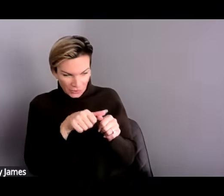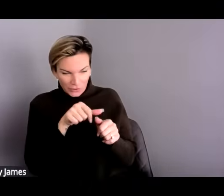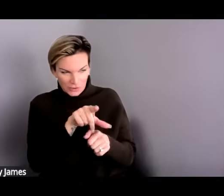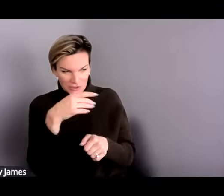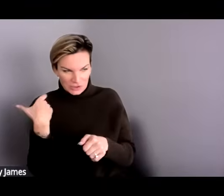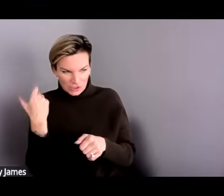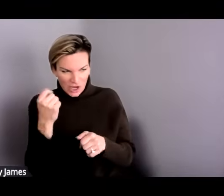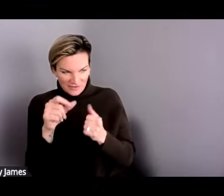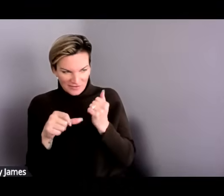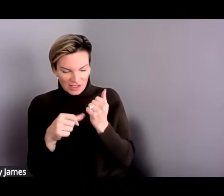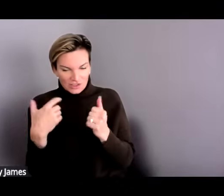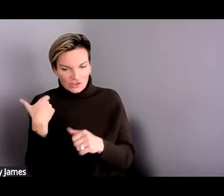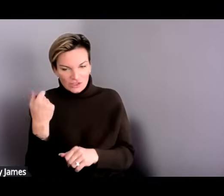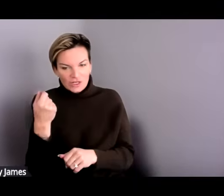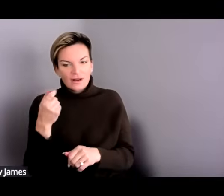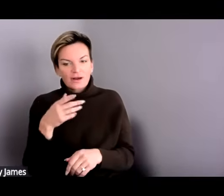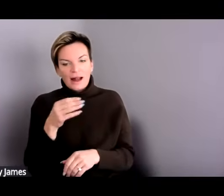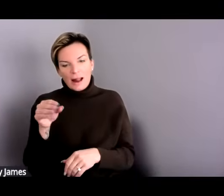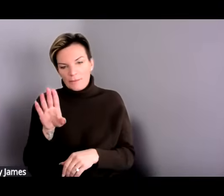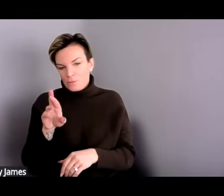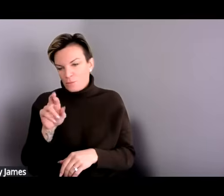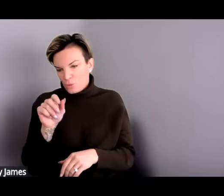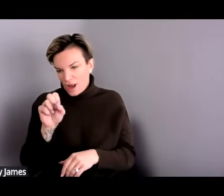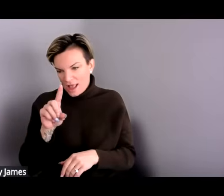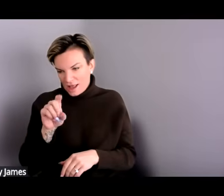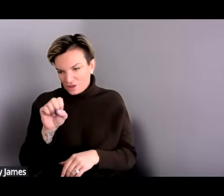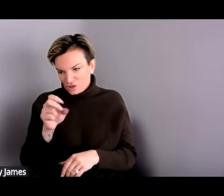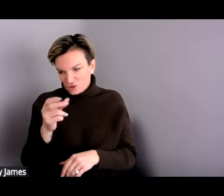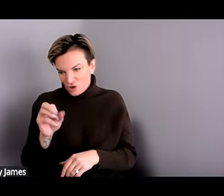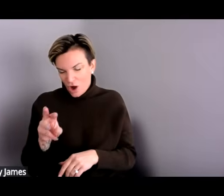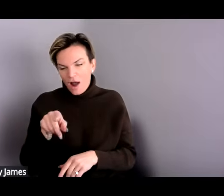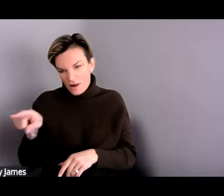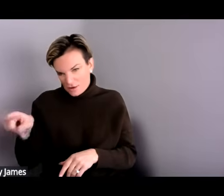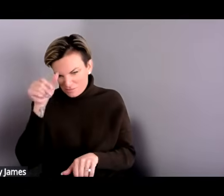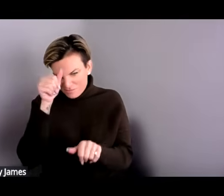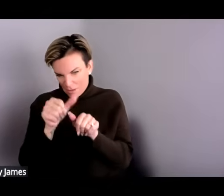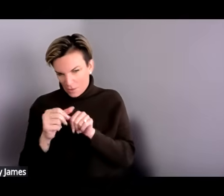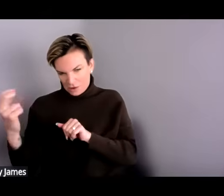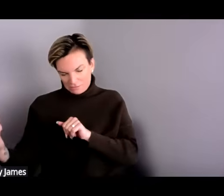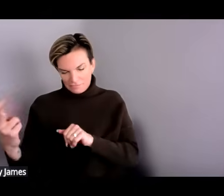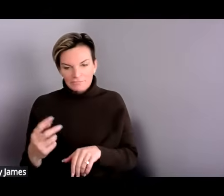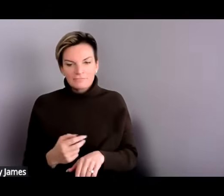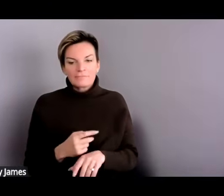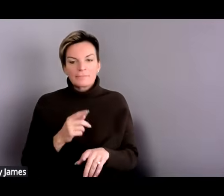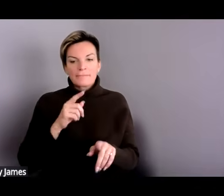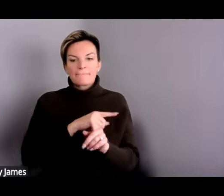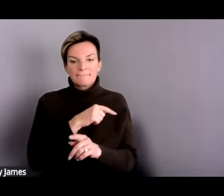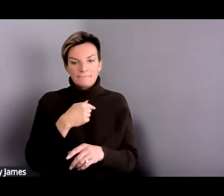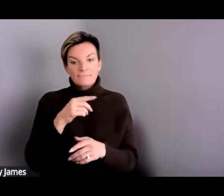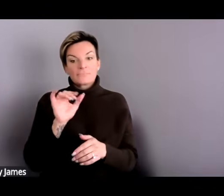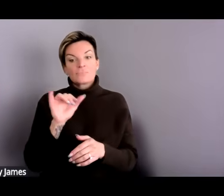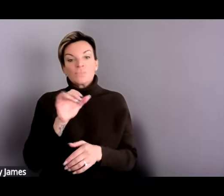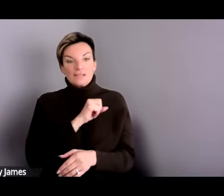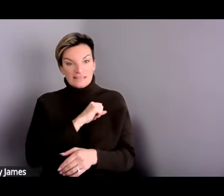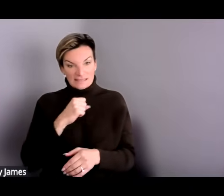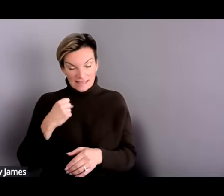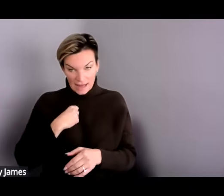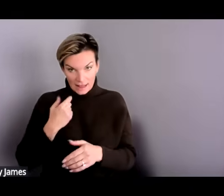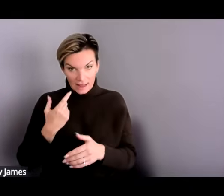Ms. Bradshaw remembers as well. We also then, when it came up in the Senate, also had the board testify again in the Senate.